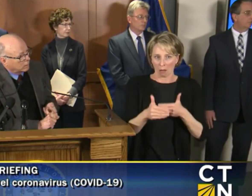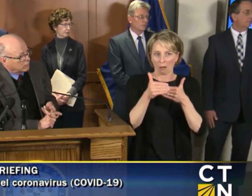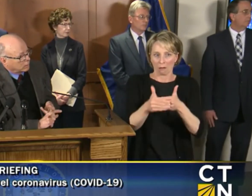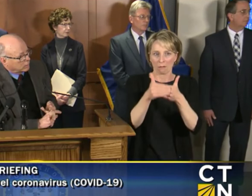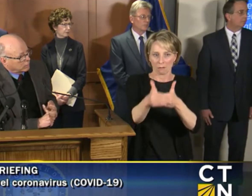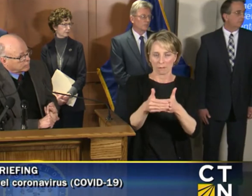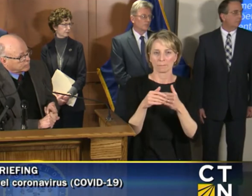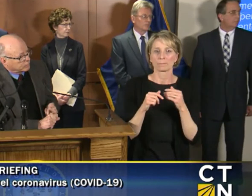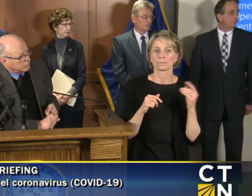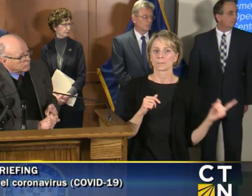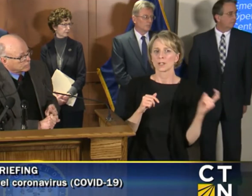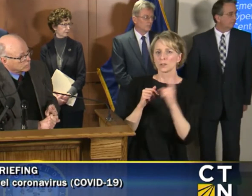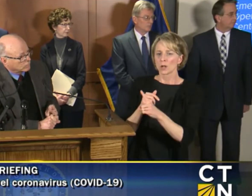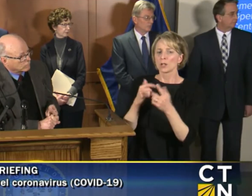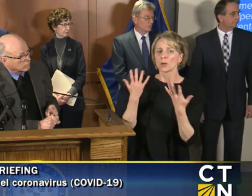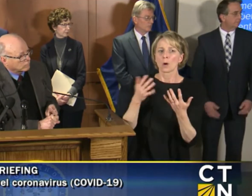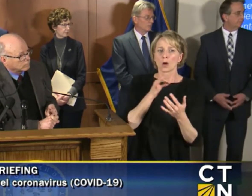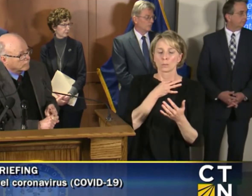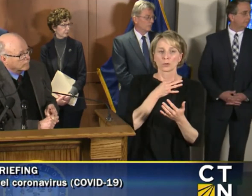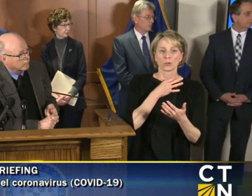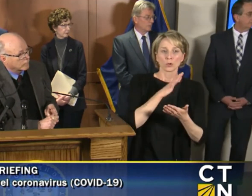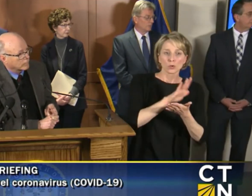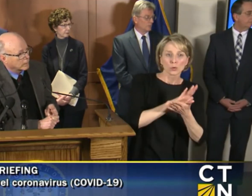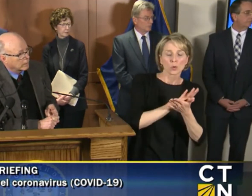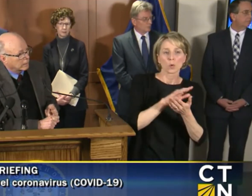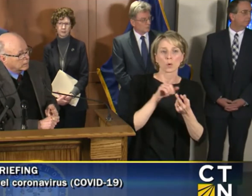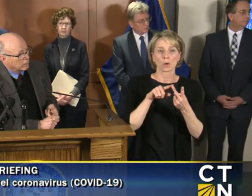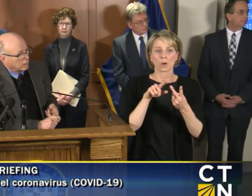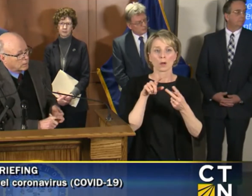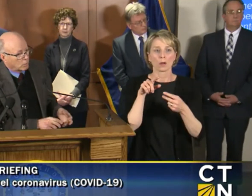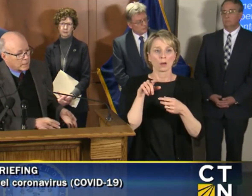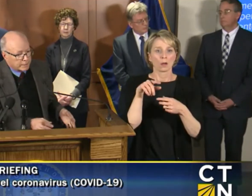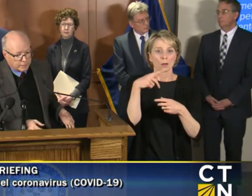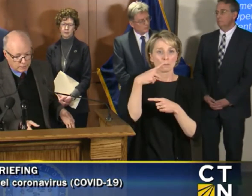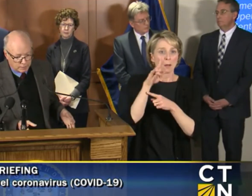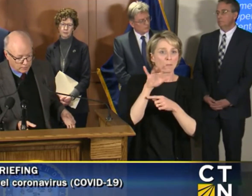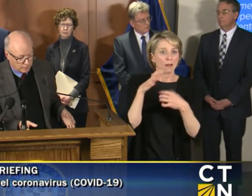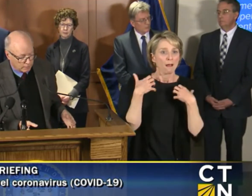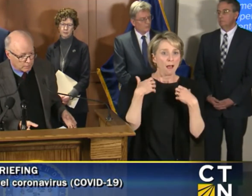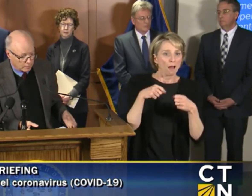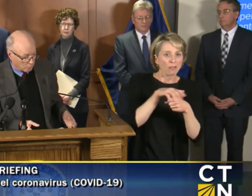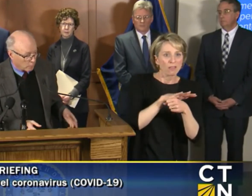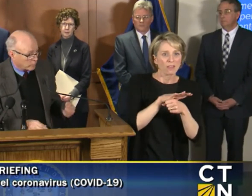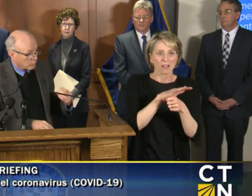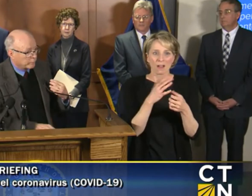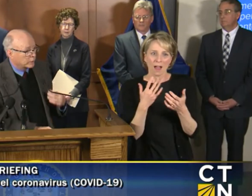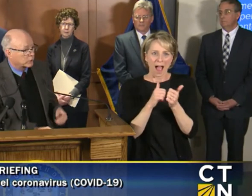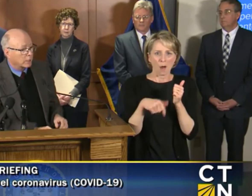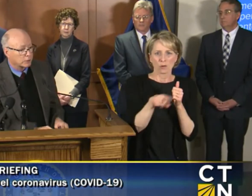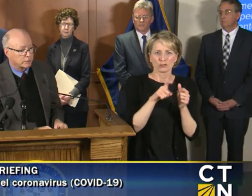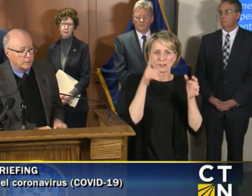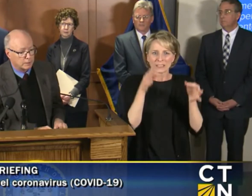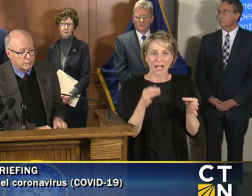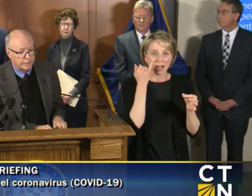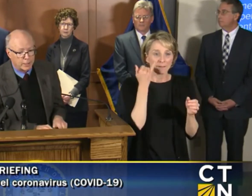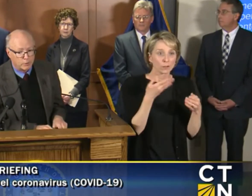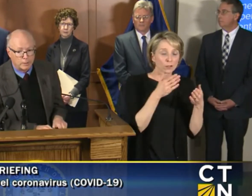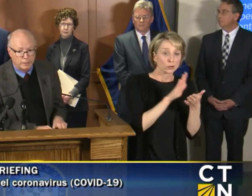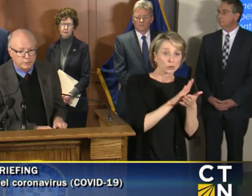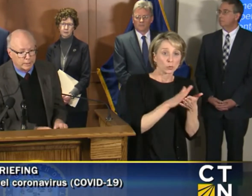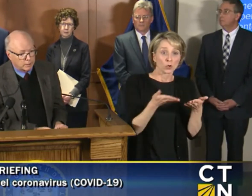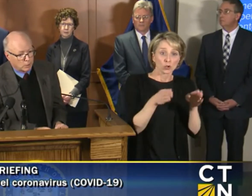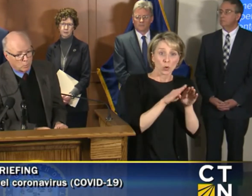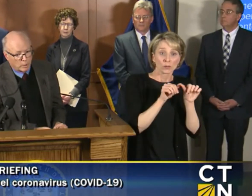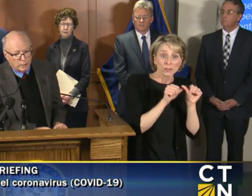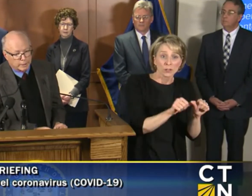and local health departments be looking for when they're deciding whether to reopen schools? Well, I think what we've discussed together